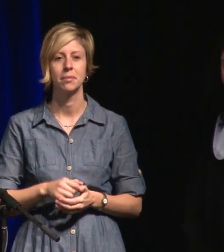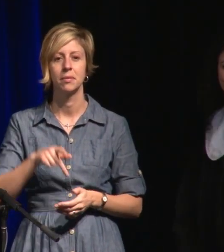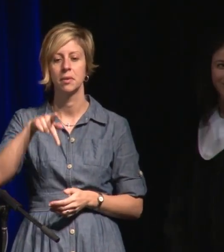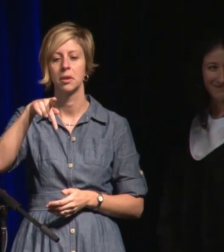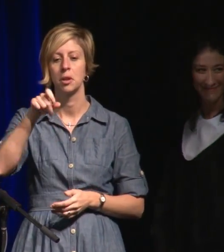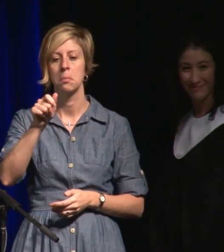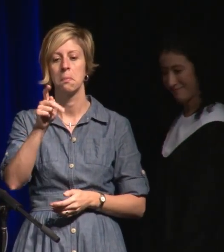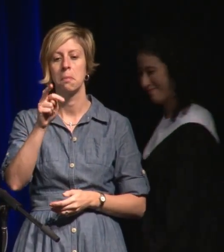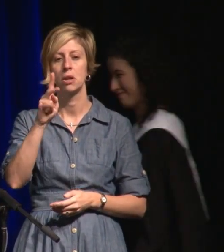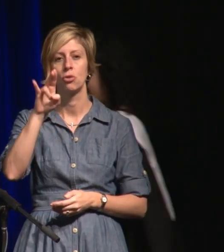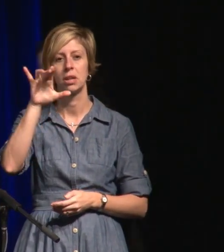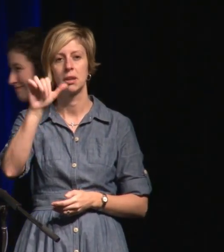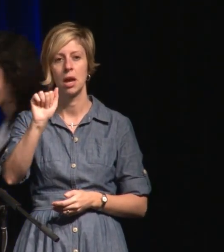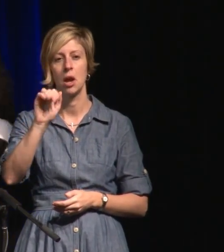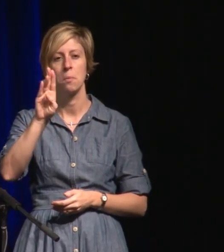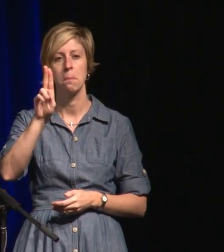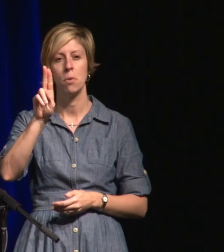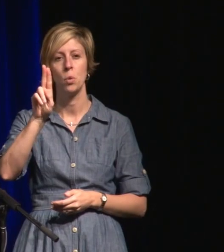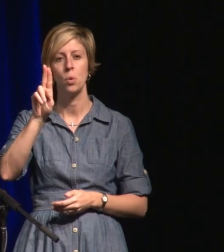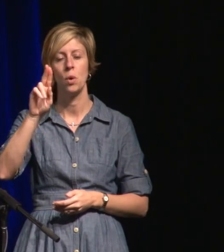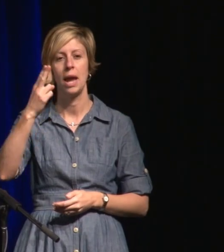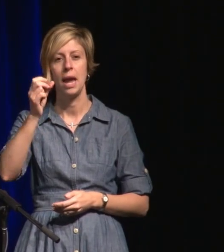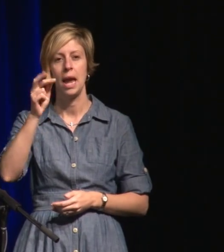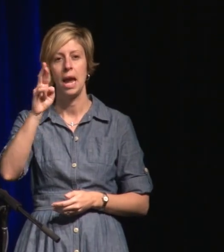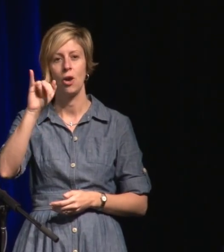Patricia Buhariwala with honors.